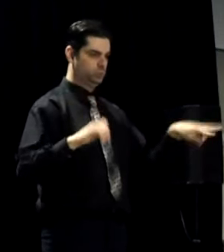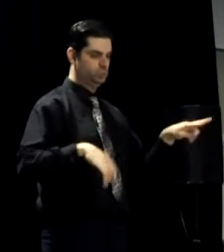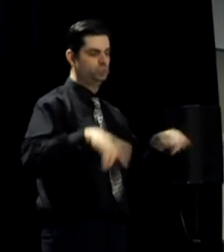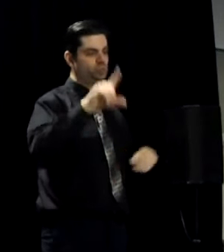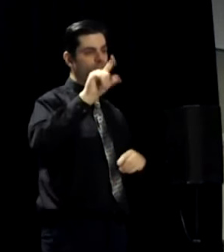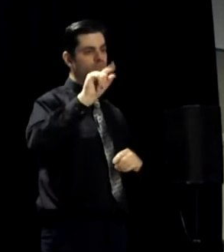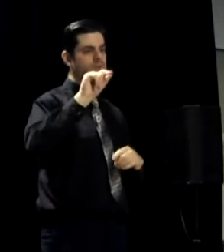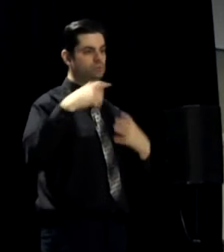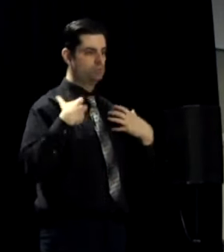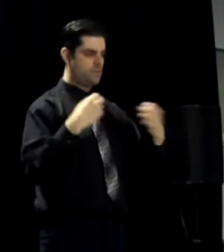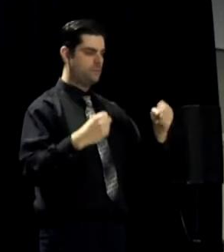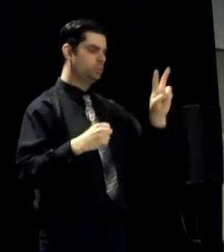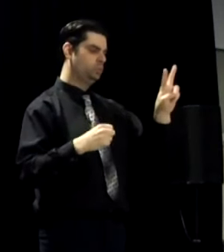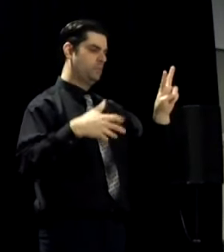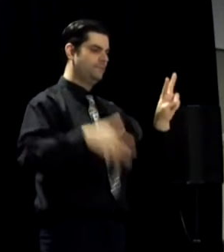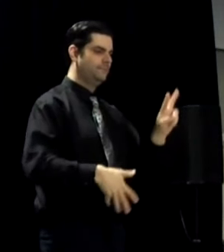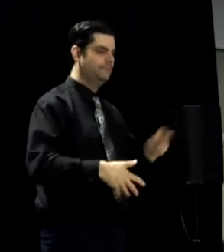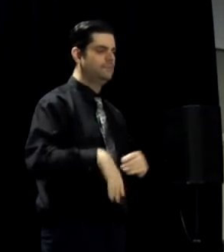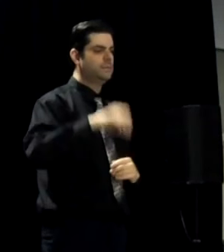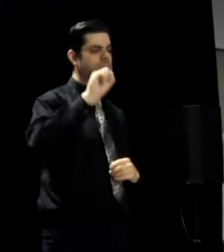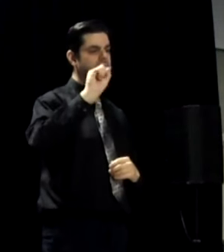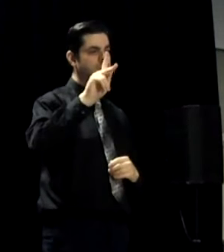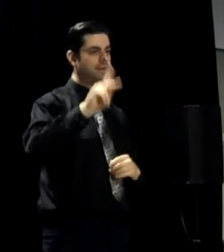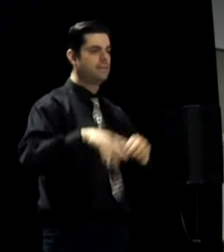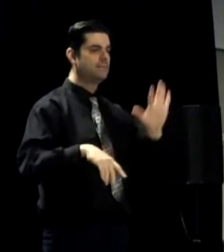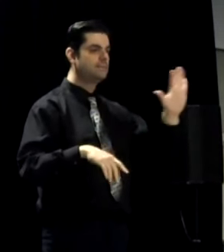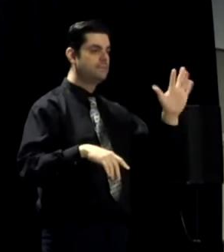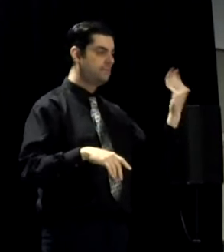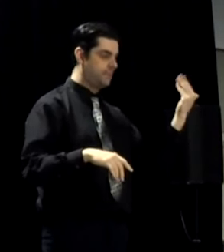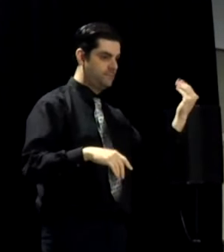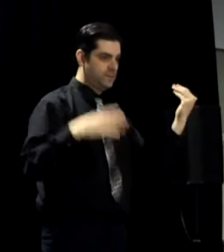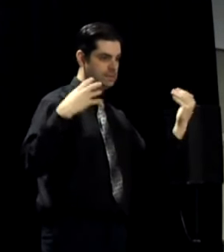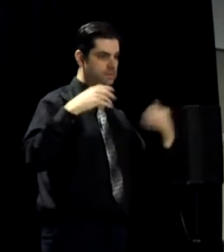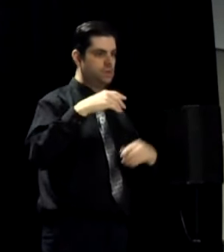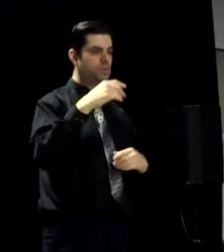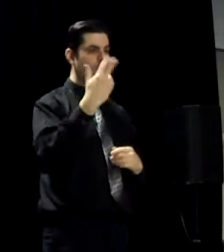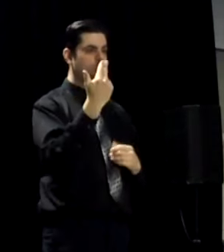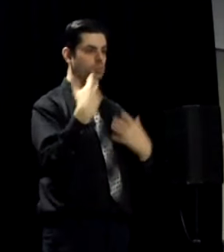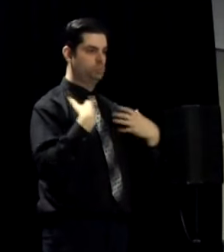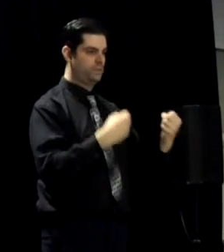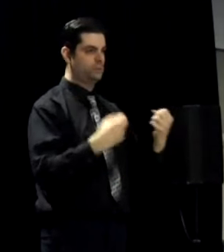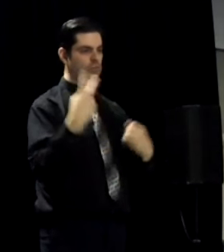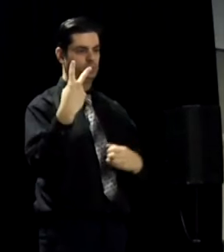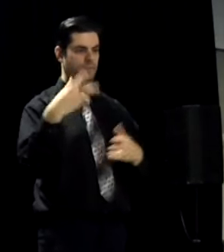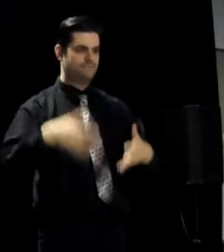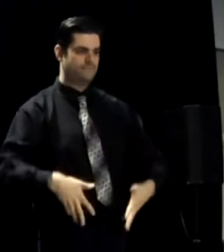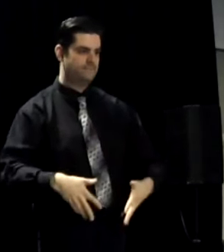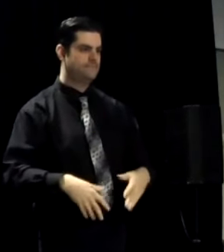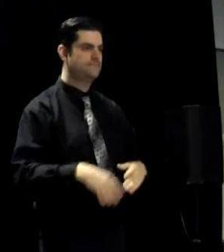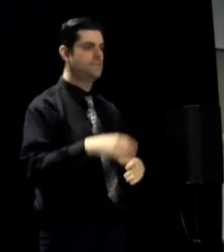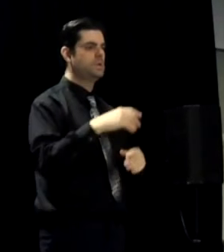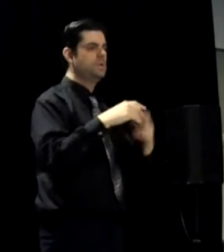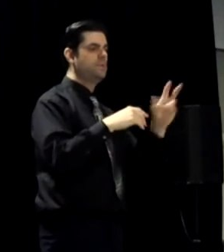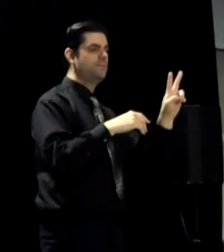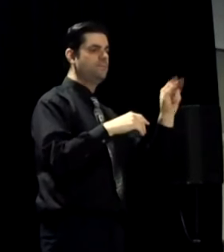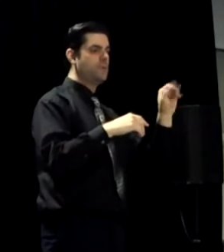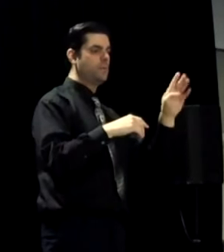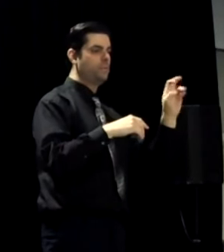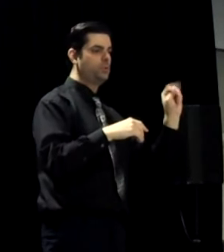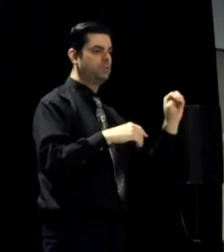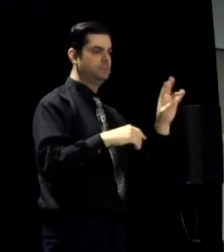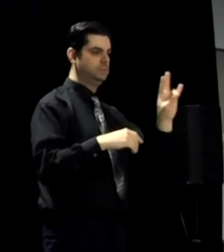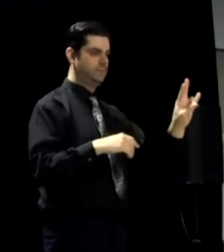2 recoveries. Fabius, 2 cases, 2 recoveries. Spafford, 2 cases, 2 recoveries. Tully, 2 cases, 2 recoveries.